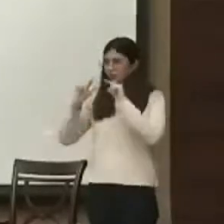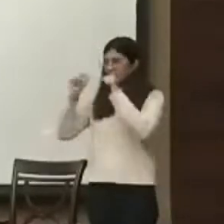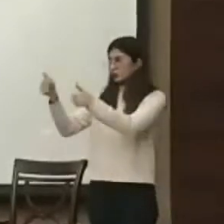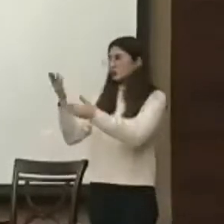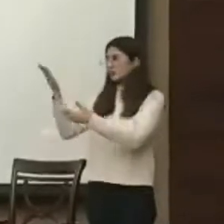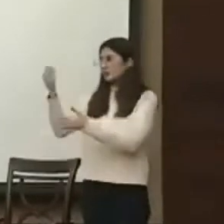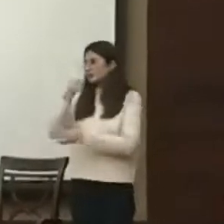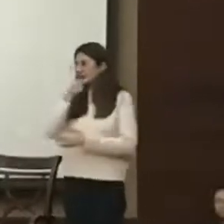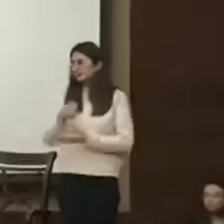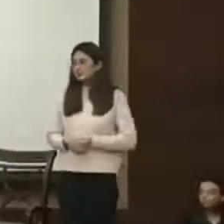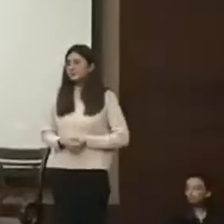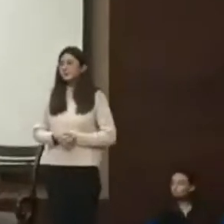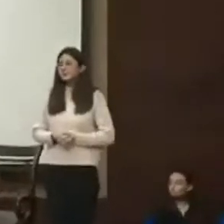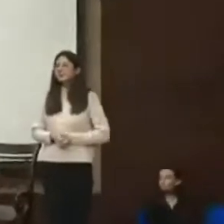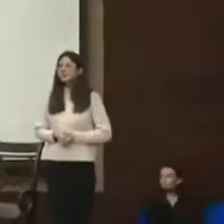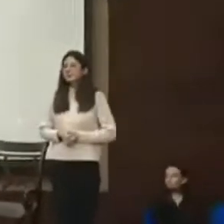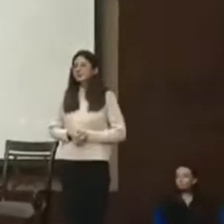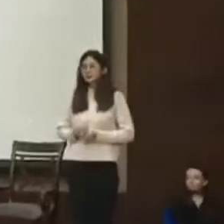ji.